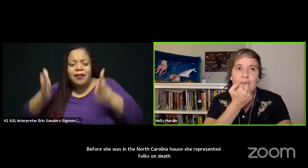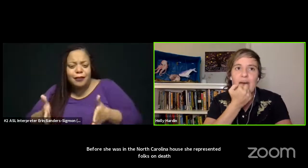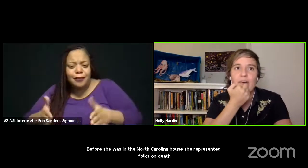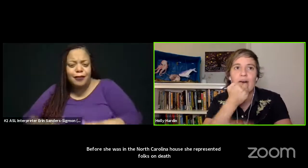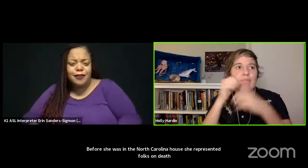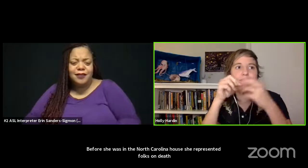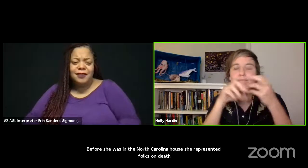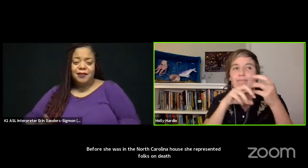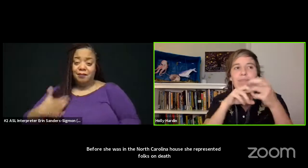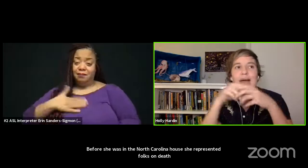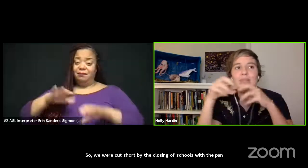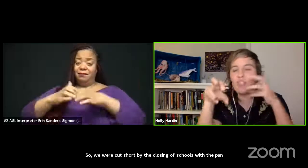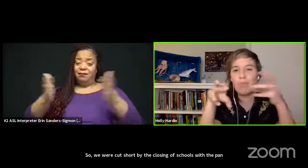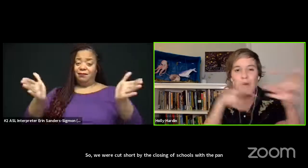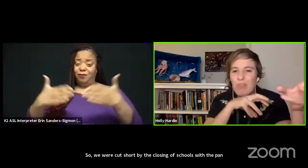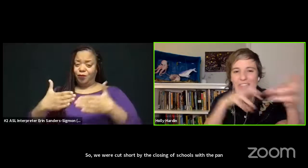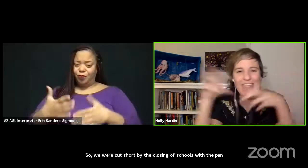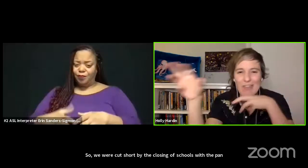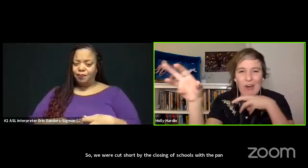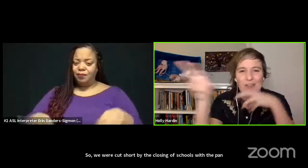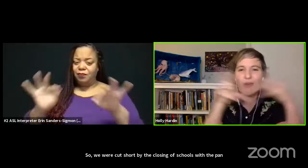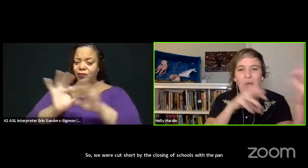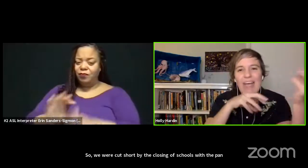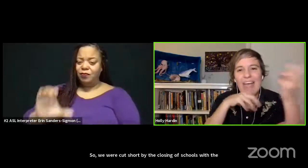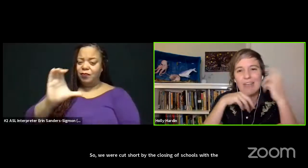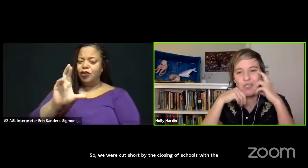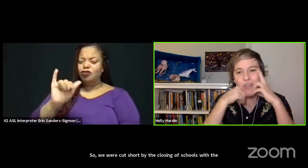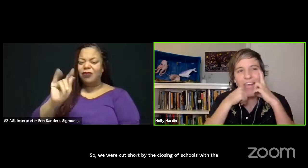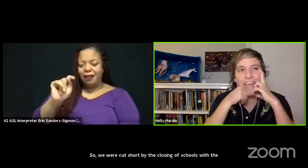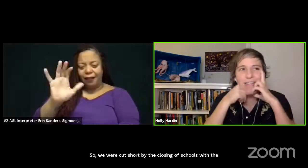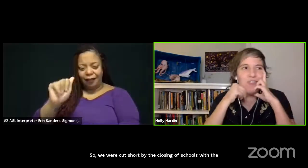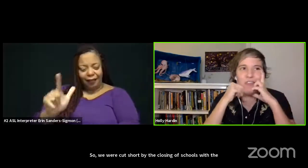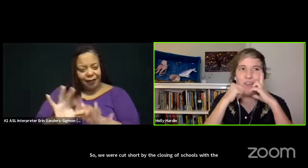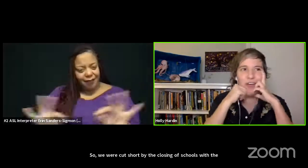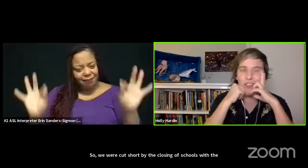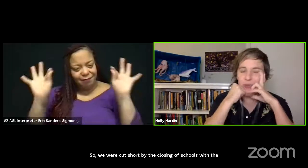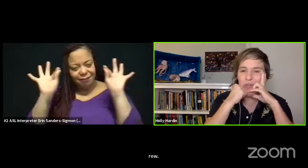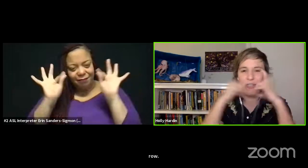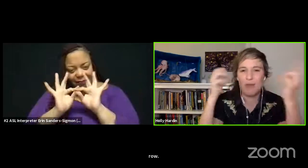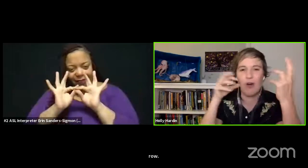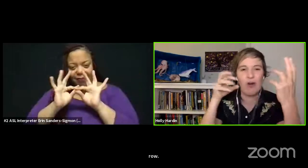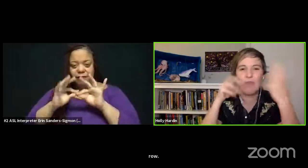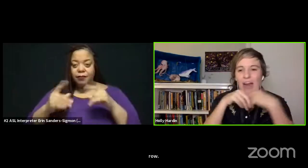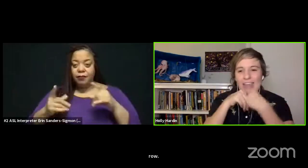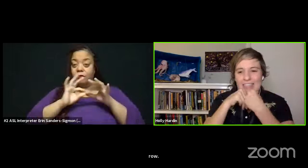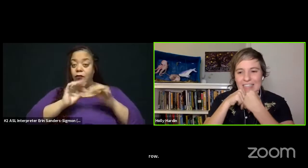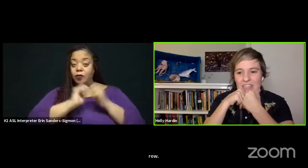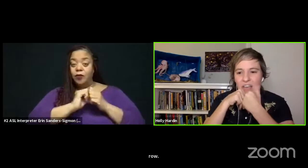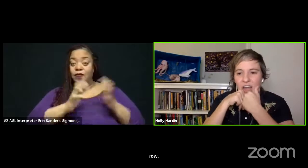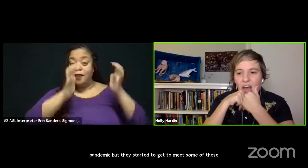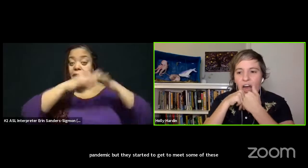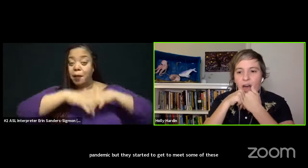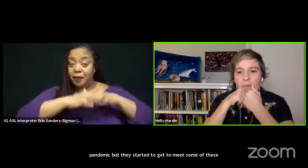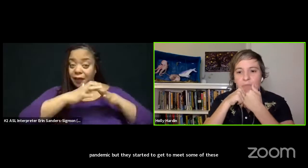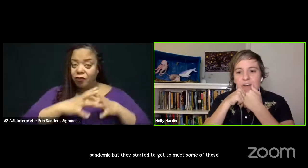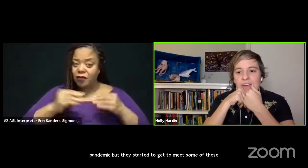in thinking about abolition, both in a long-term way and a a short-term current practice.